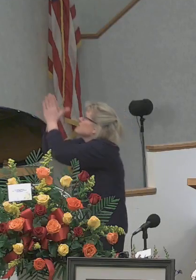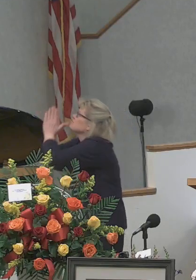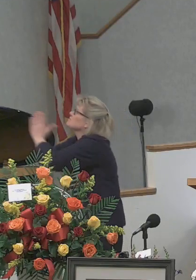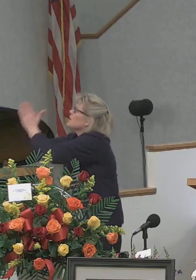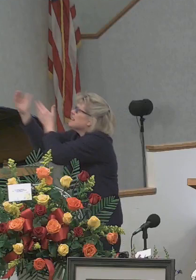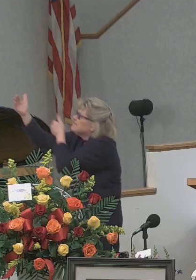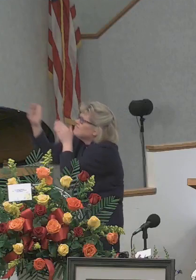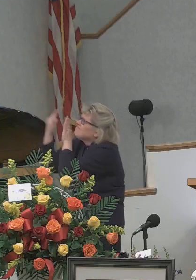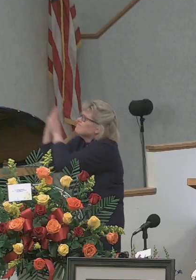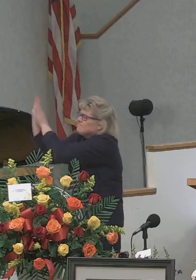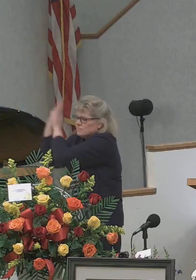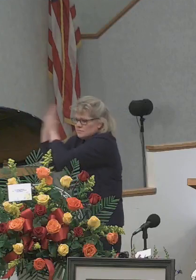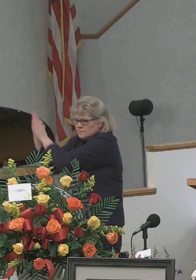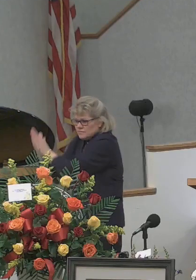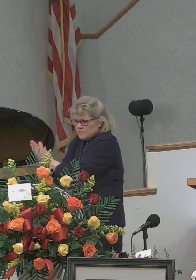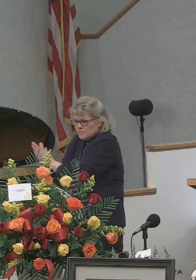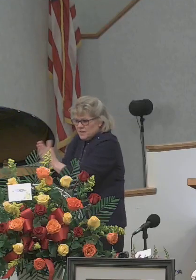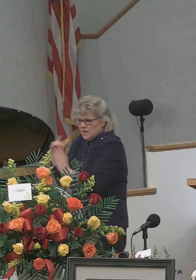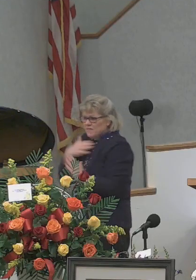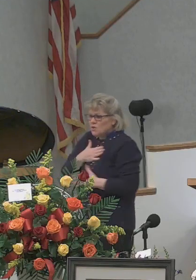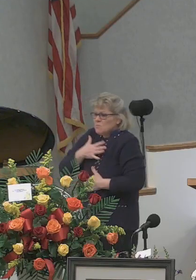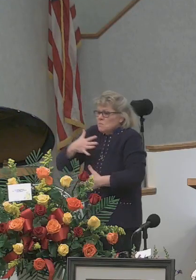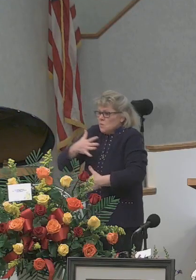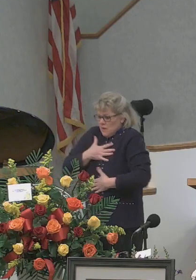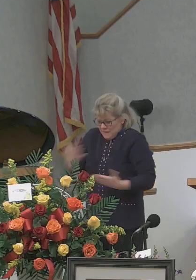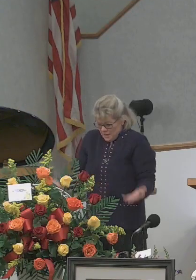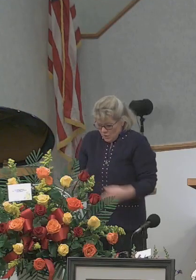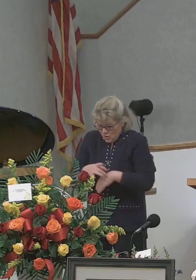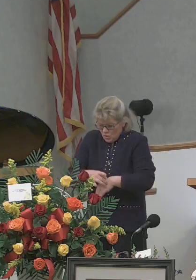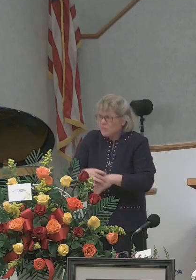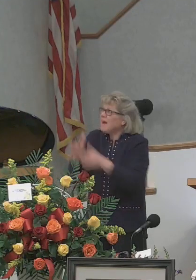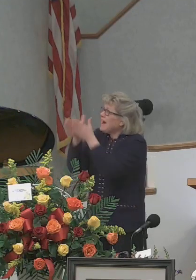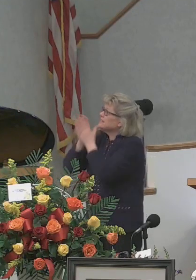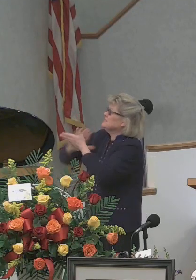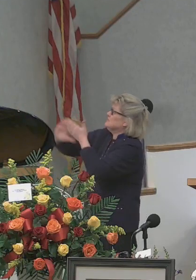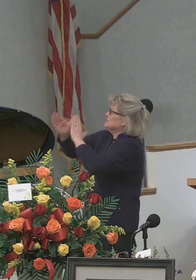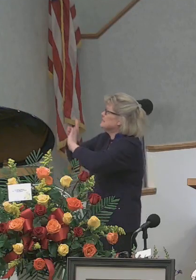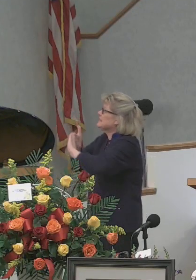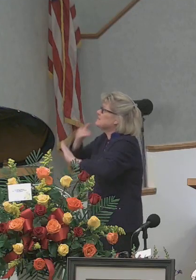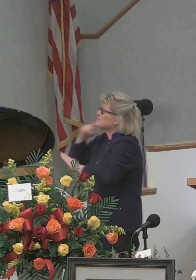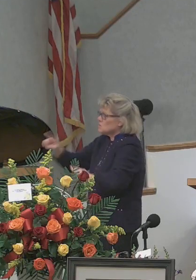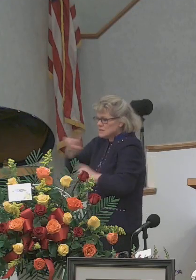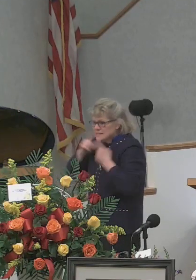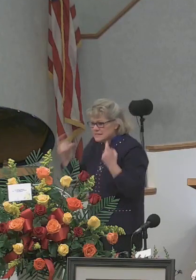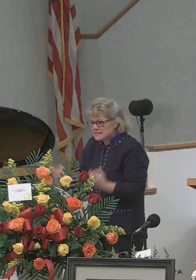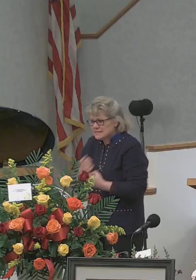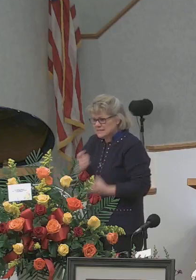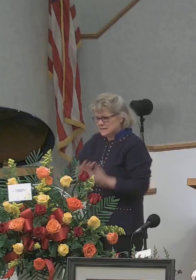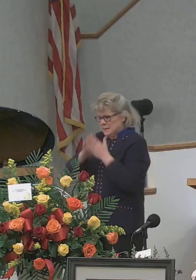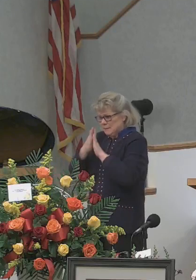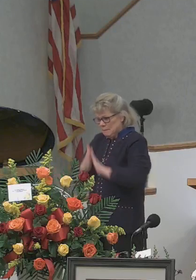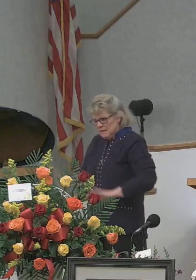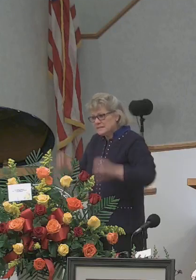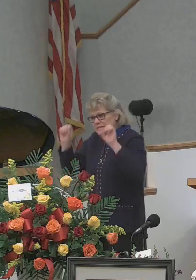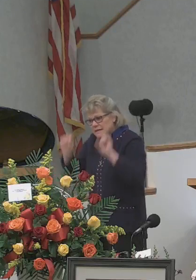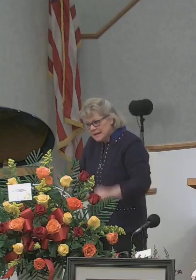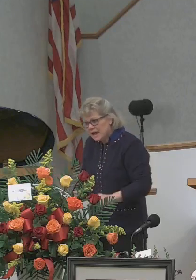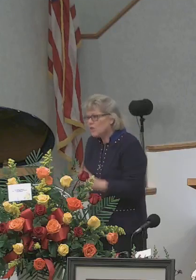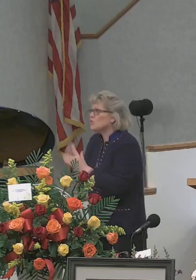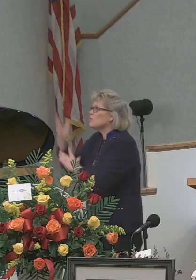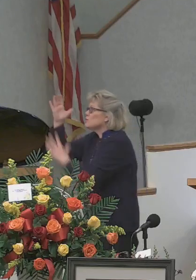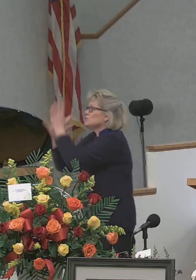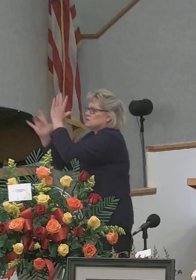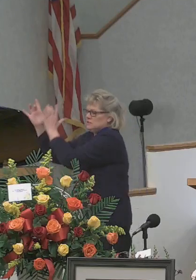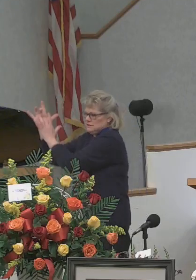is near. As long as you're drawing breath, forgiveness for your sins and peace with God are available to you through